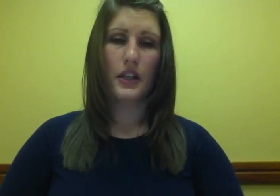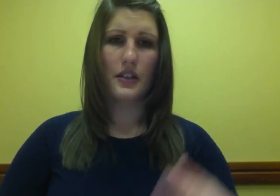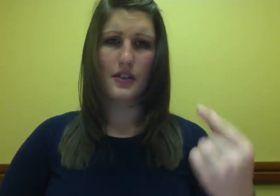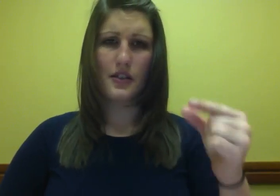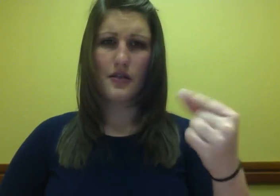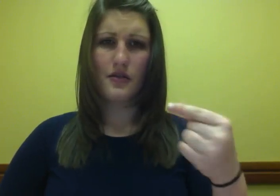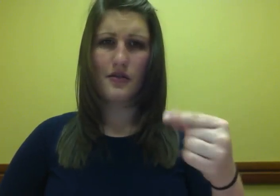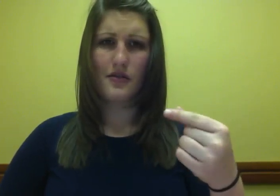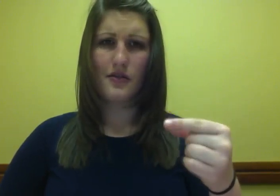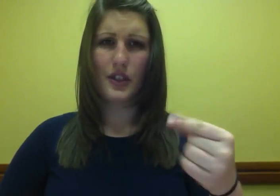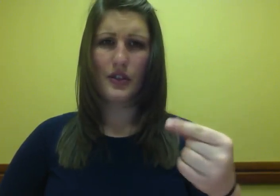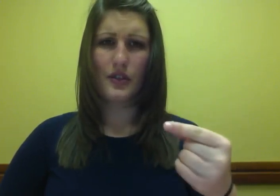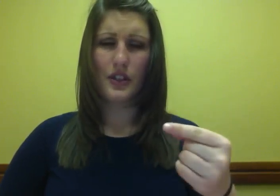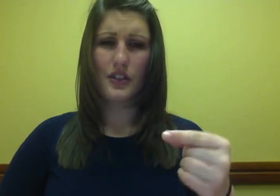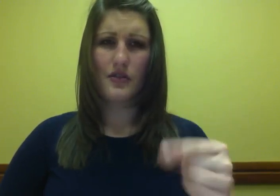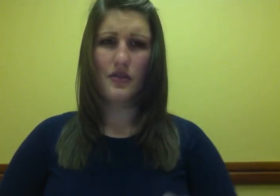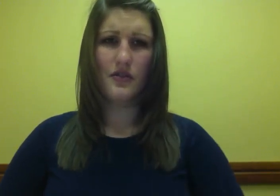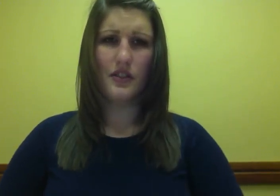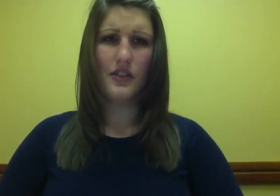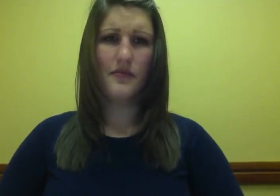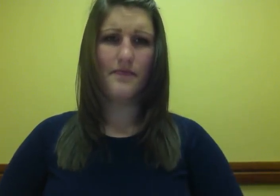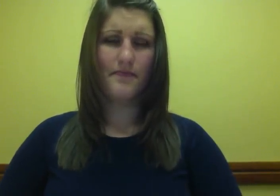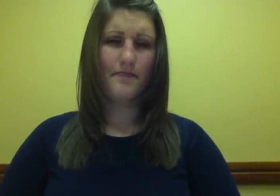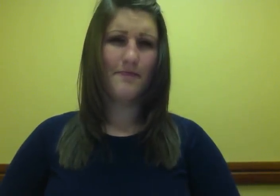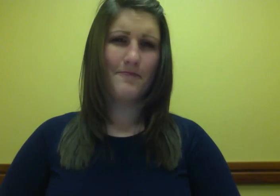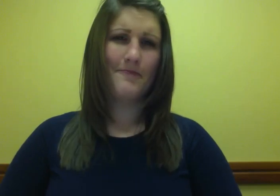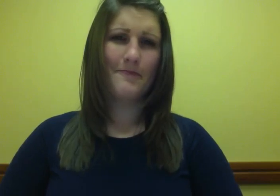Plays green? What?